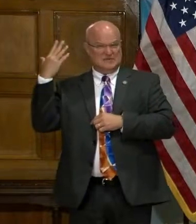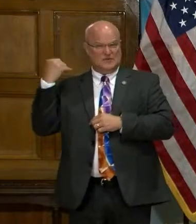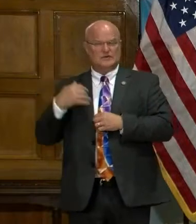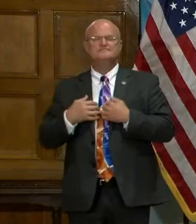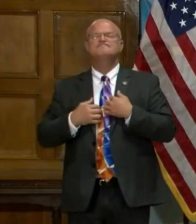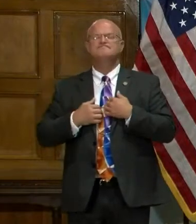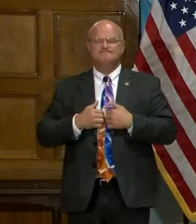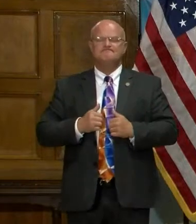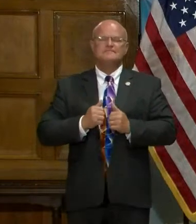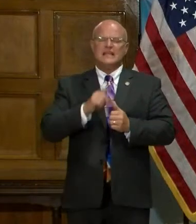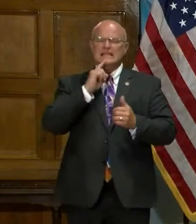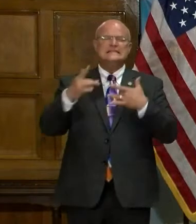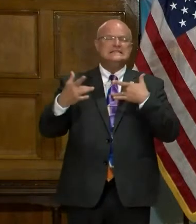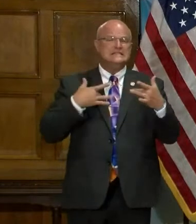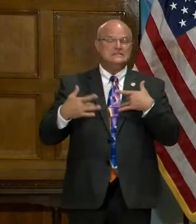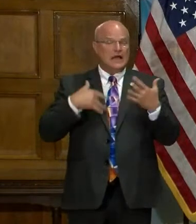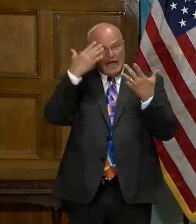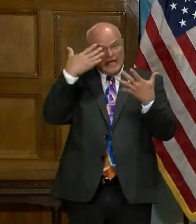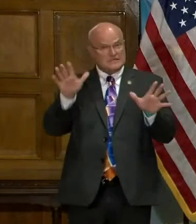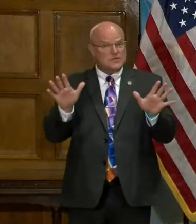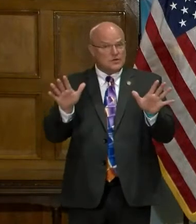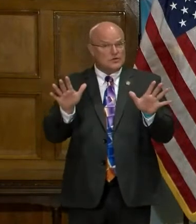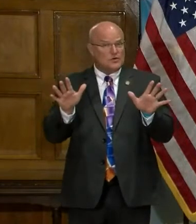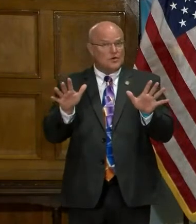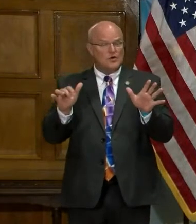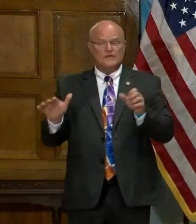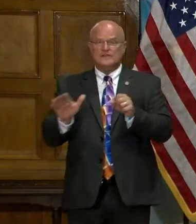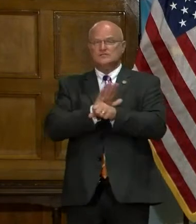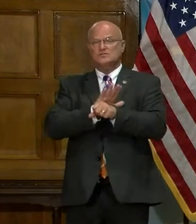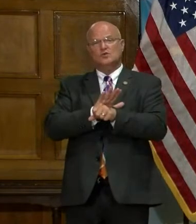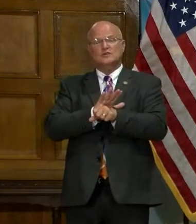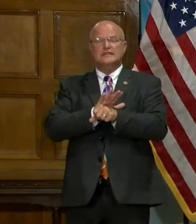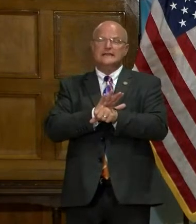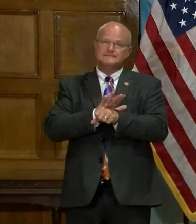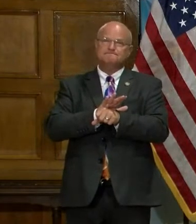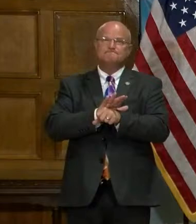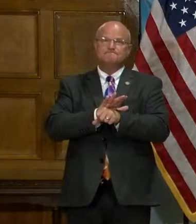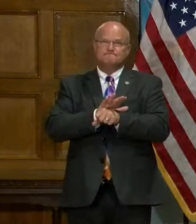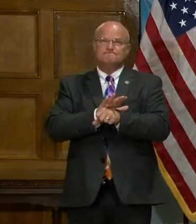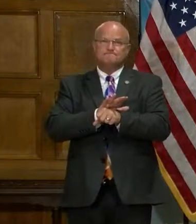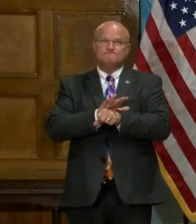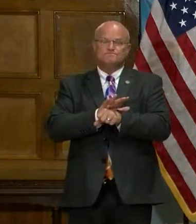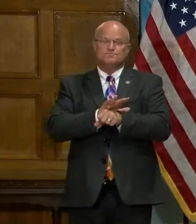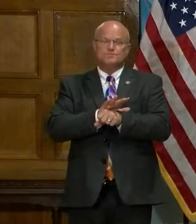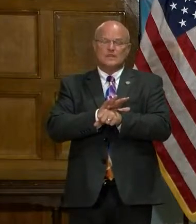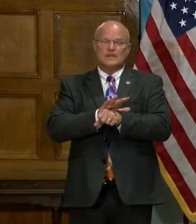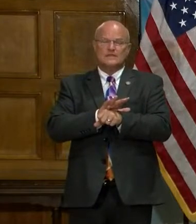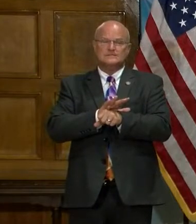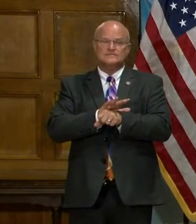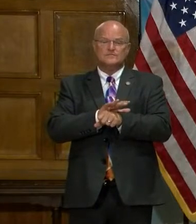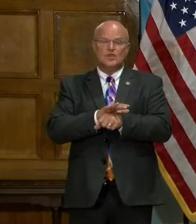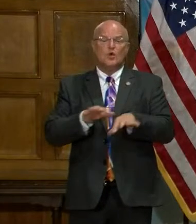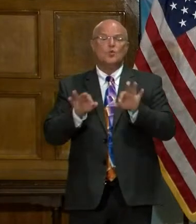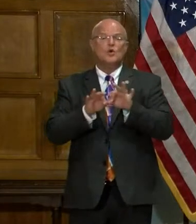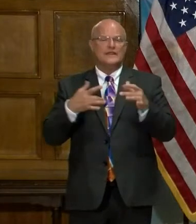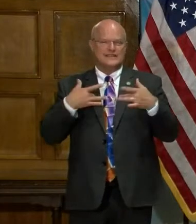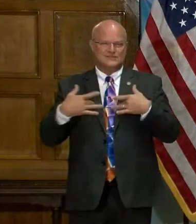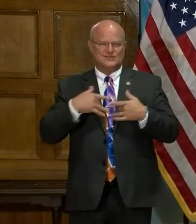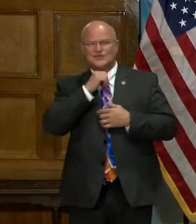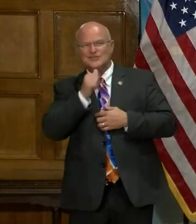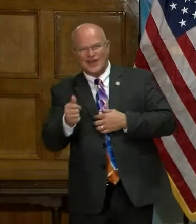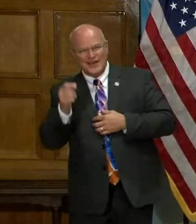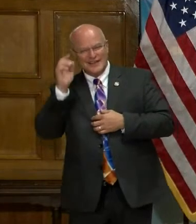That is a concern. I don't know whether it is totally a worthy concern or